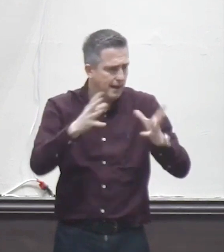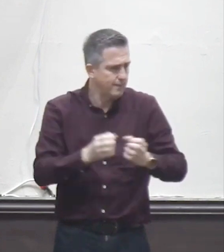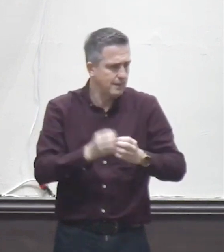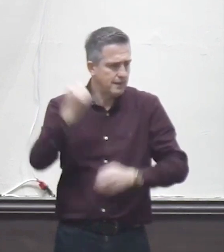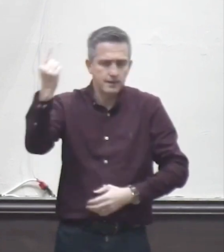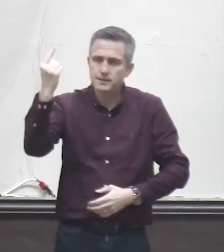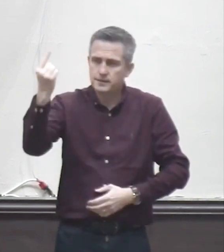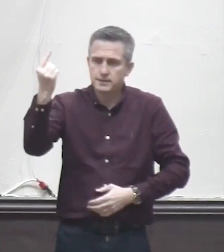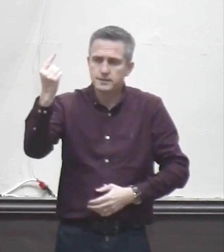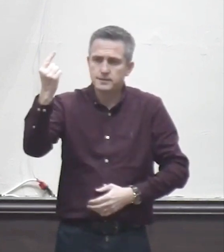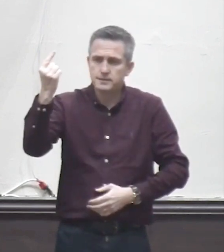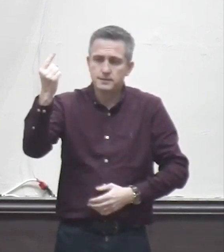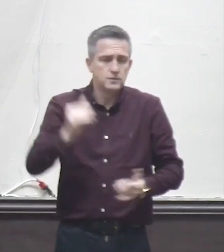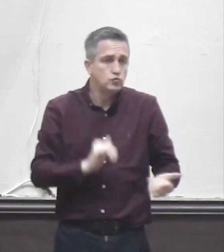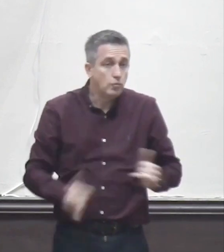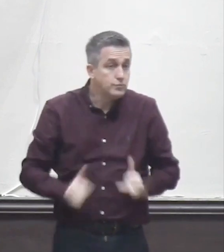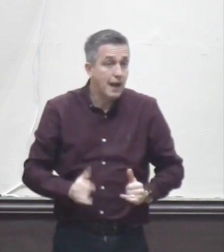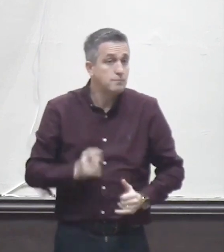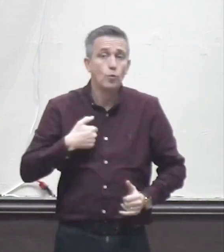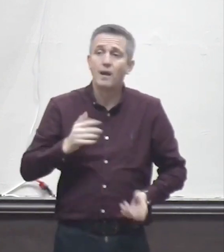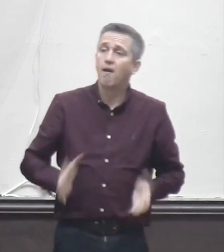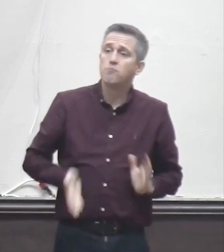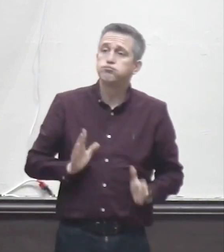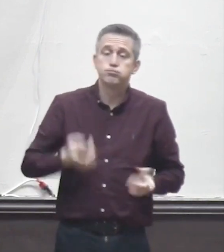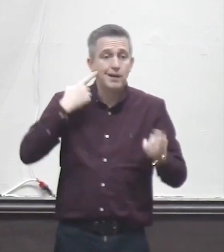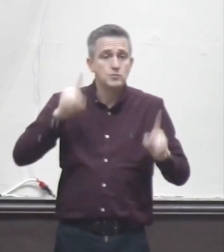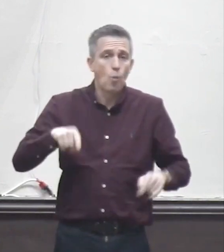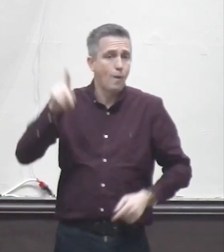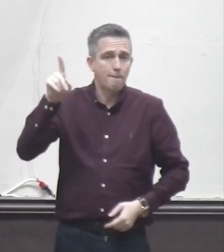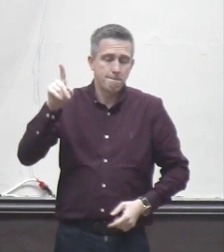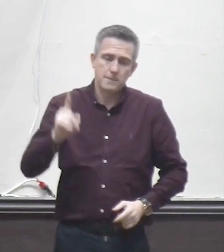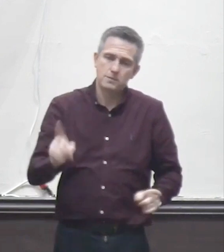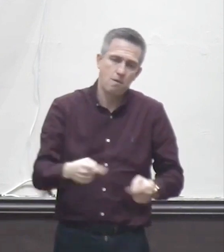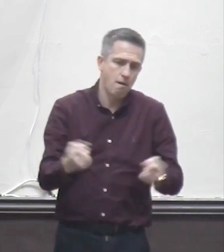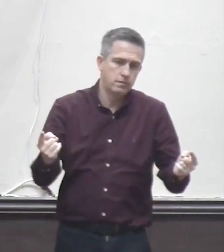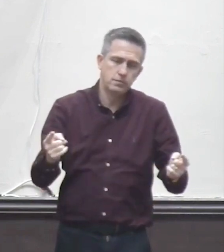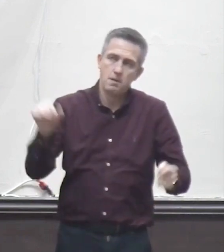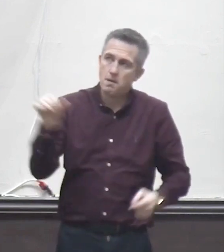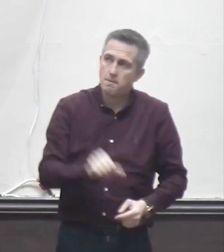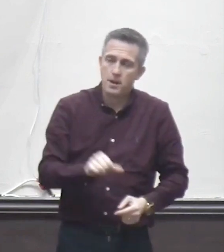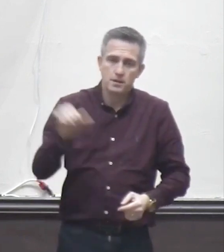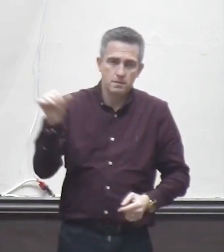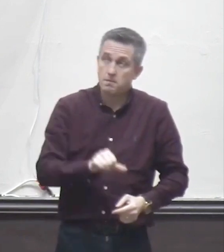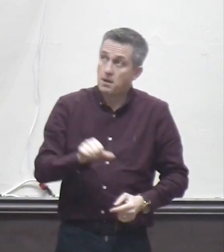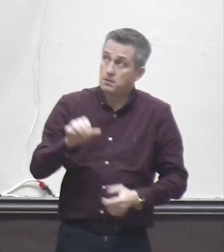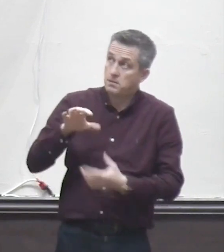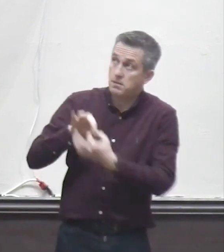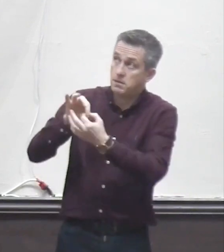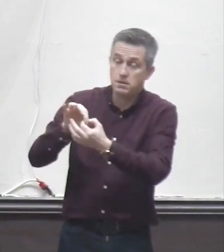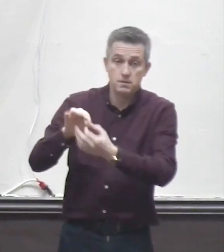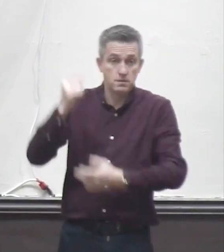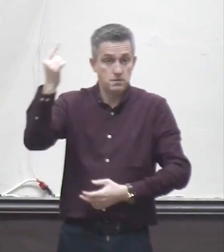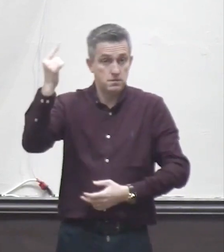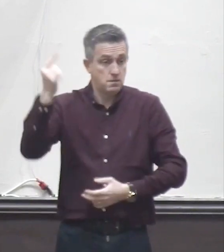And we know the fact that Allah Azza wa Jal is absolute in His knowledge. We cannot give that particular attribute or name